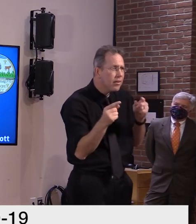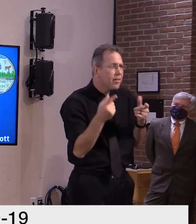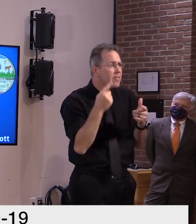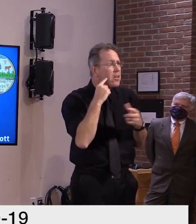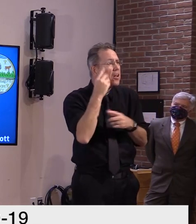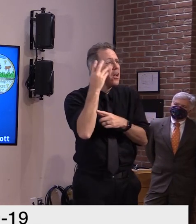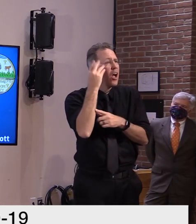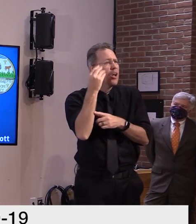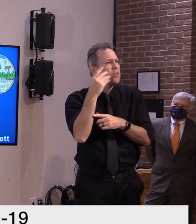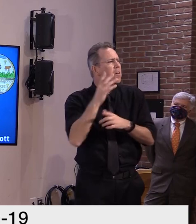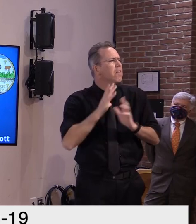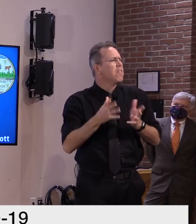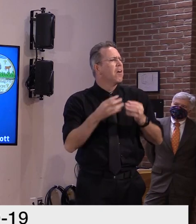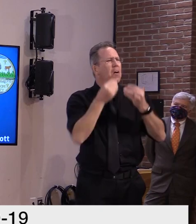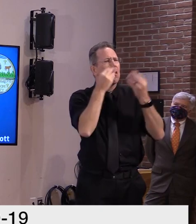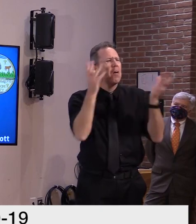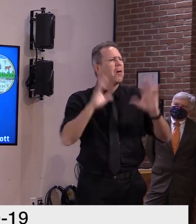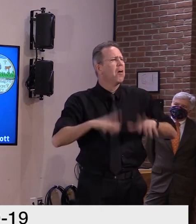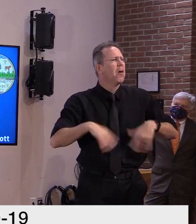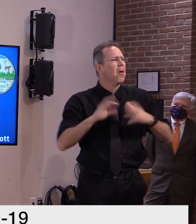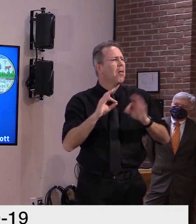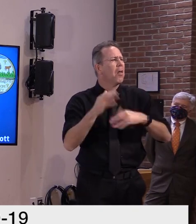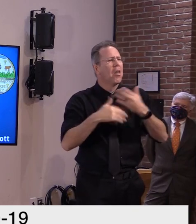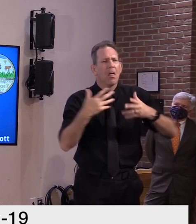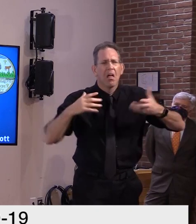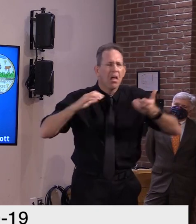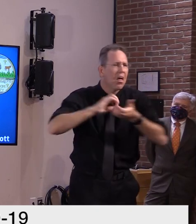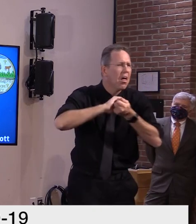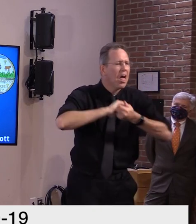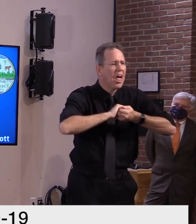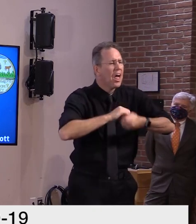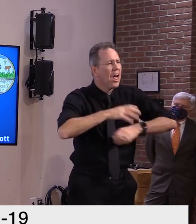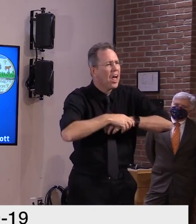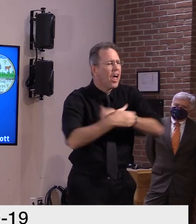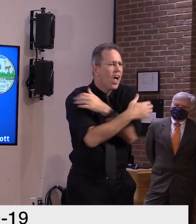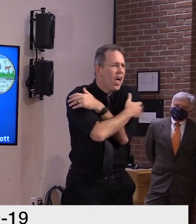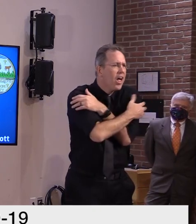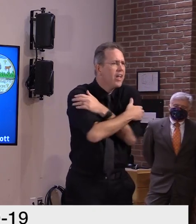for compliance can become a disaster. Okay, thank you